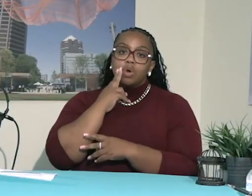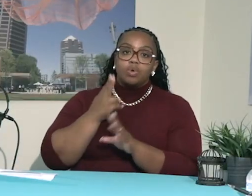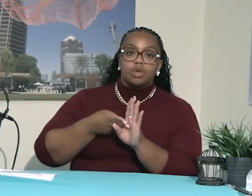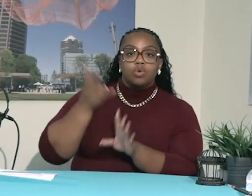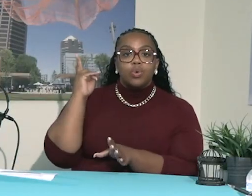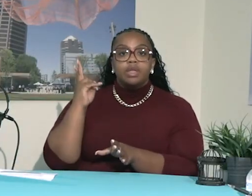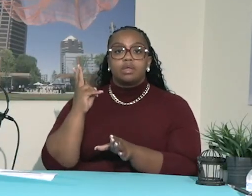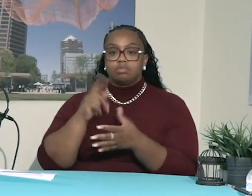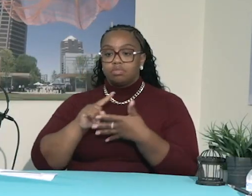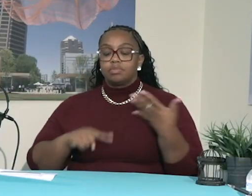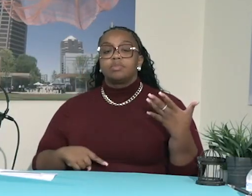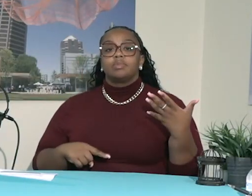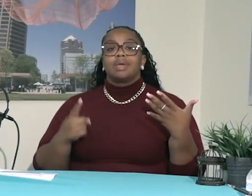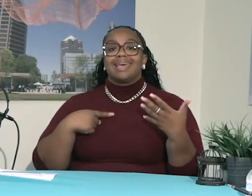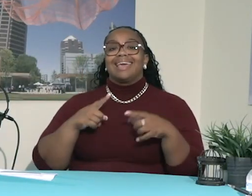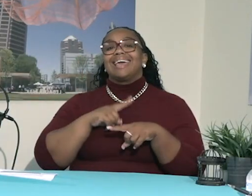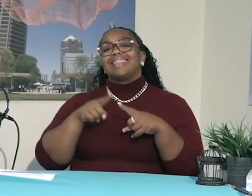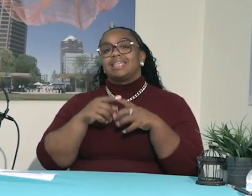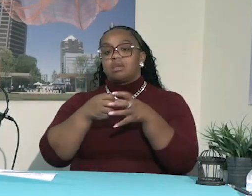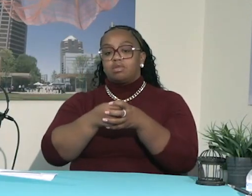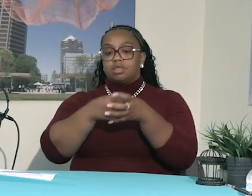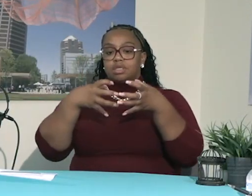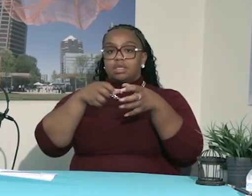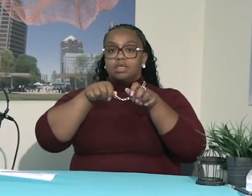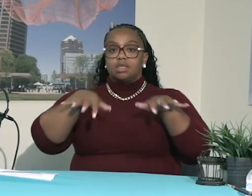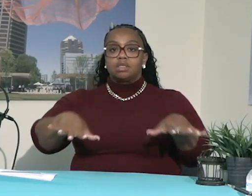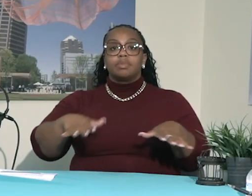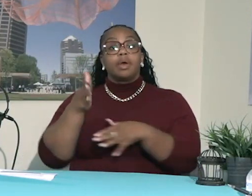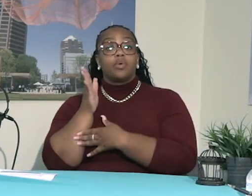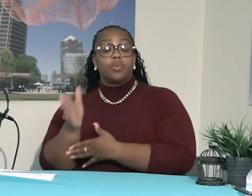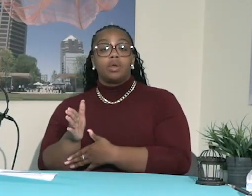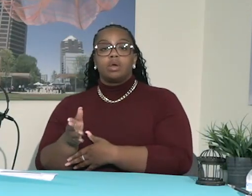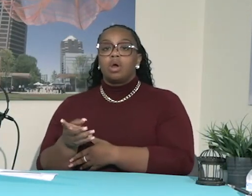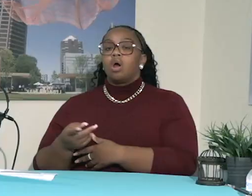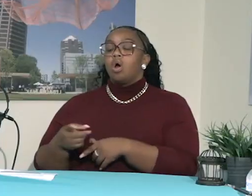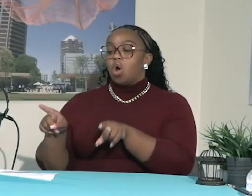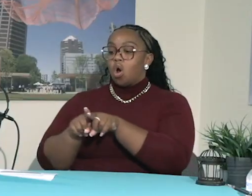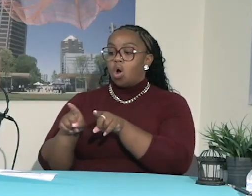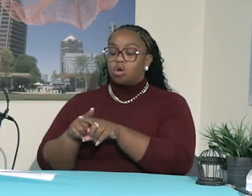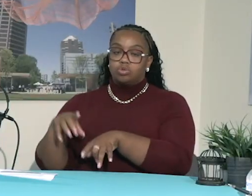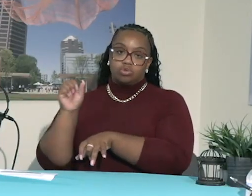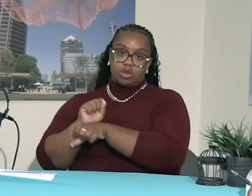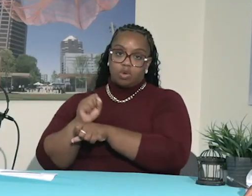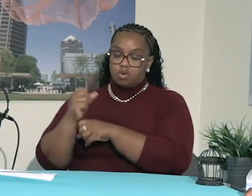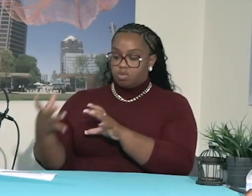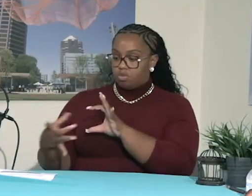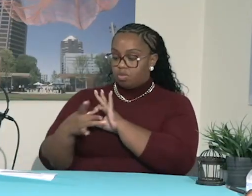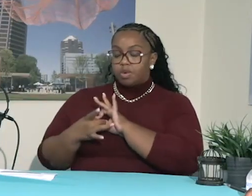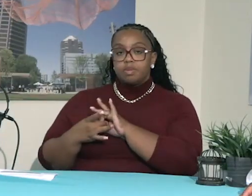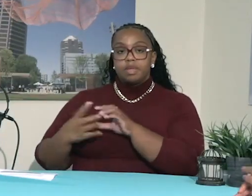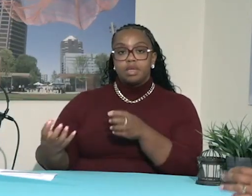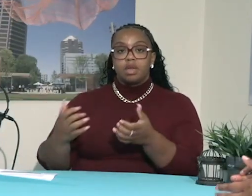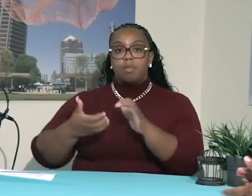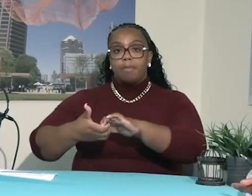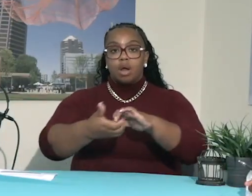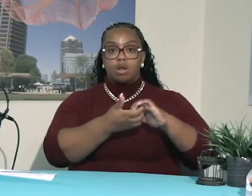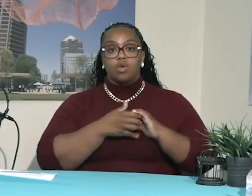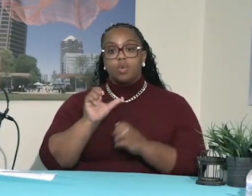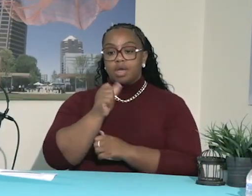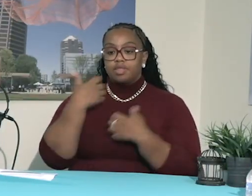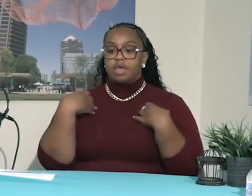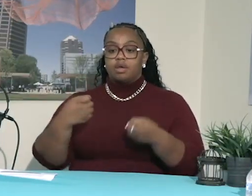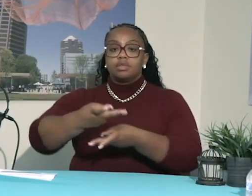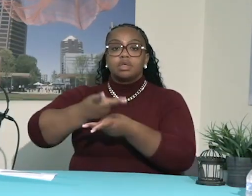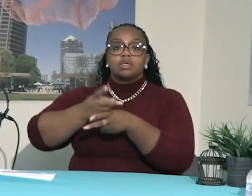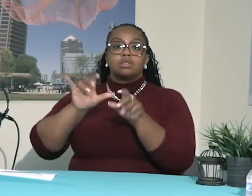within their healthcare system. They've also worked with me to partner with other healthcare systems out of the state. But my goal is to